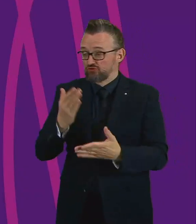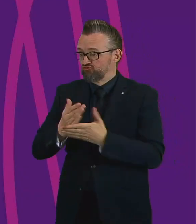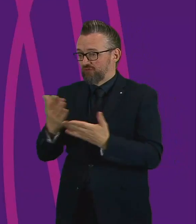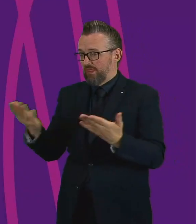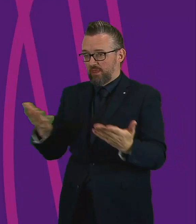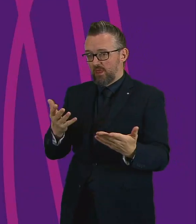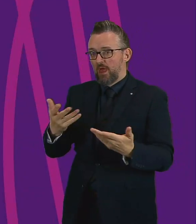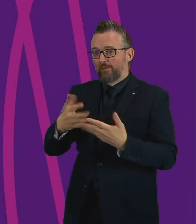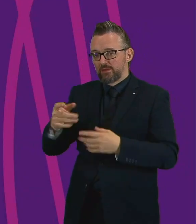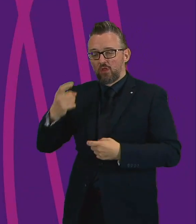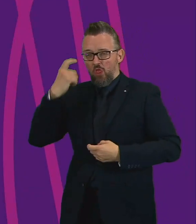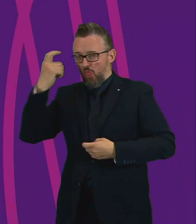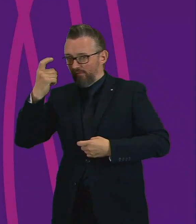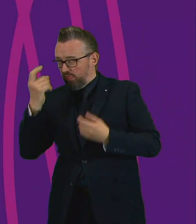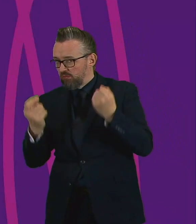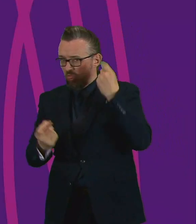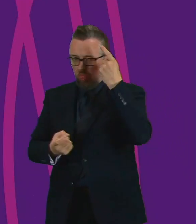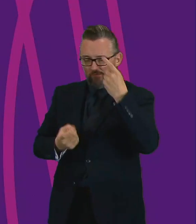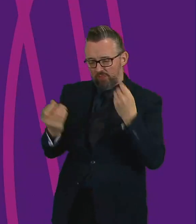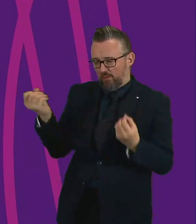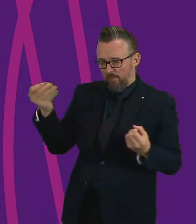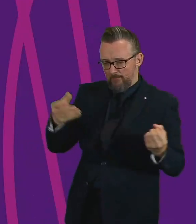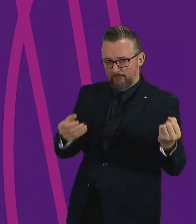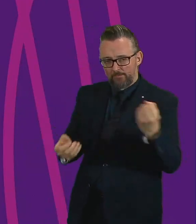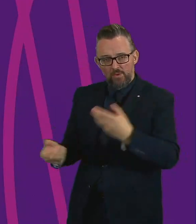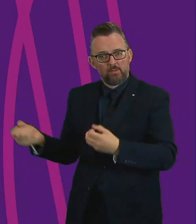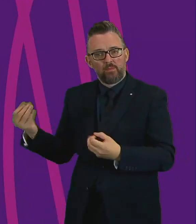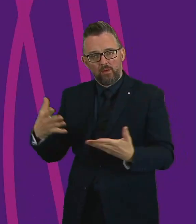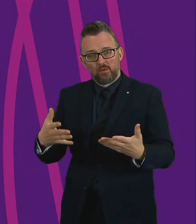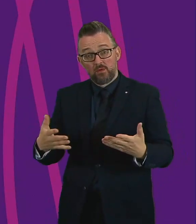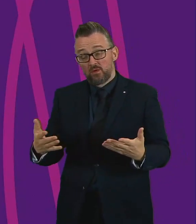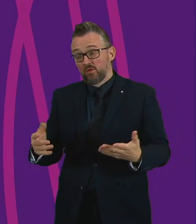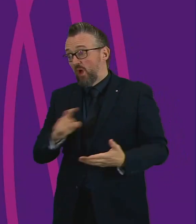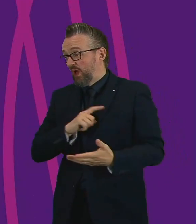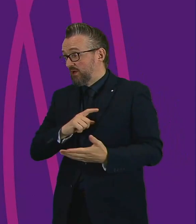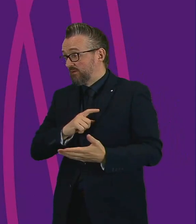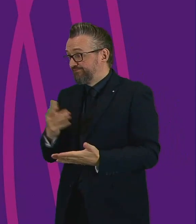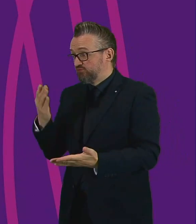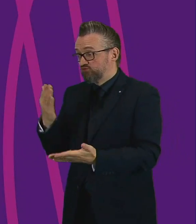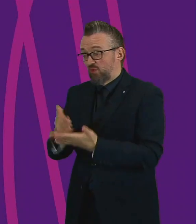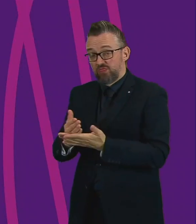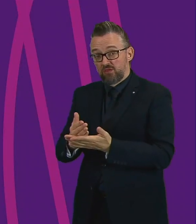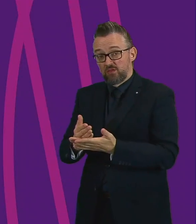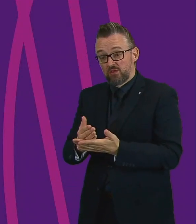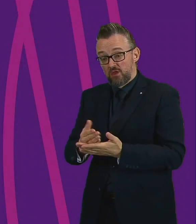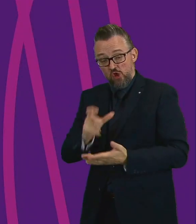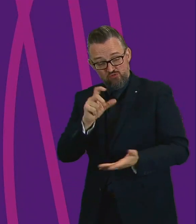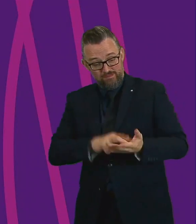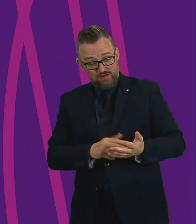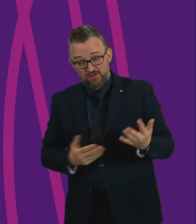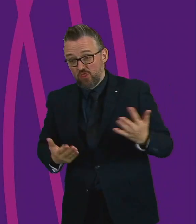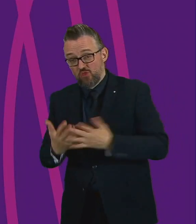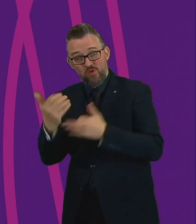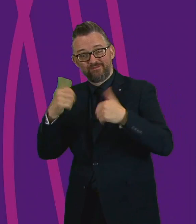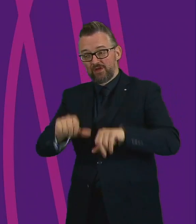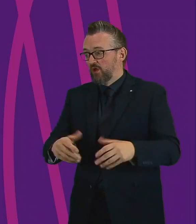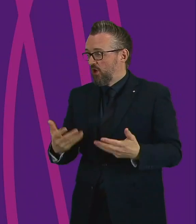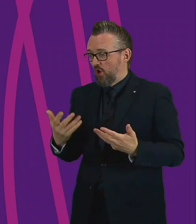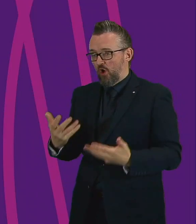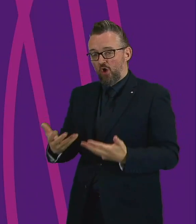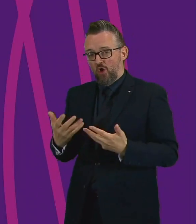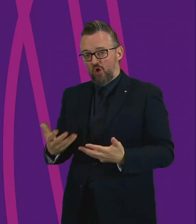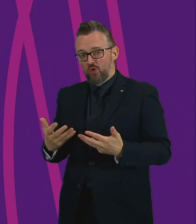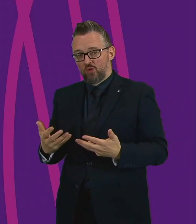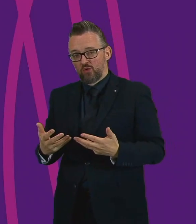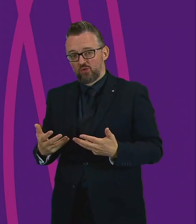many thoughtful contributions, and I'm glad of that. Because the truth is, we're not through the pandemic. And the